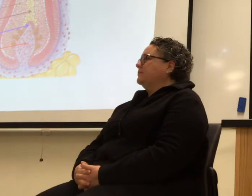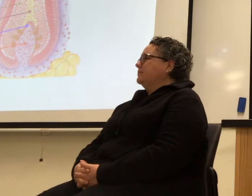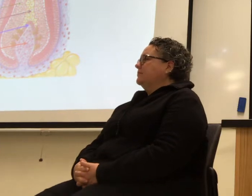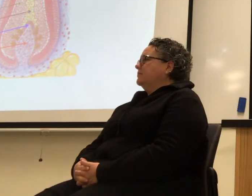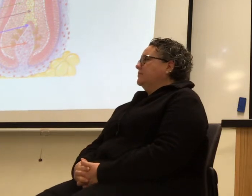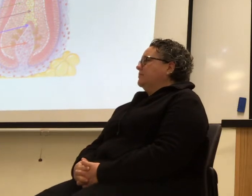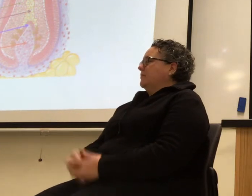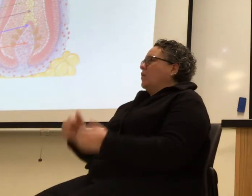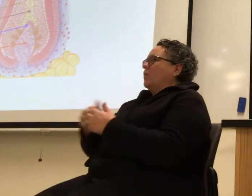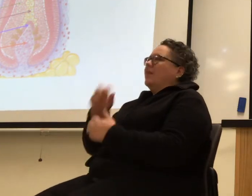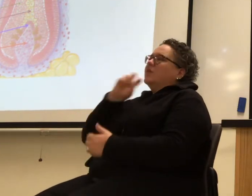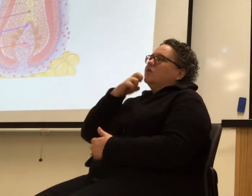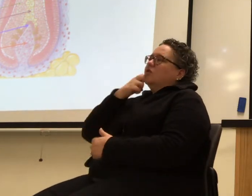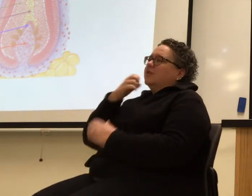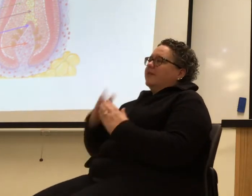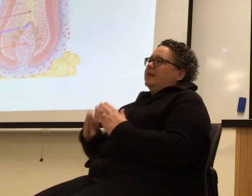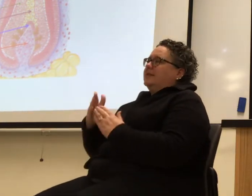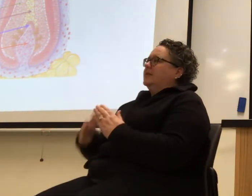nerve ending.